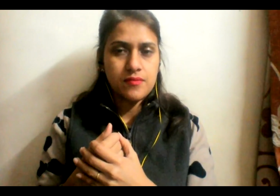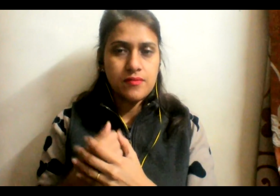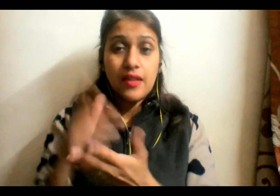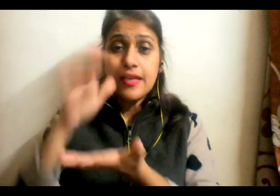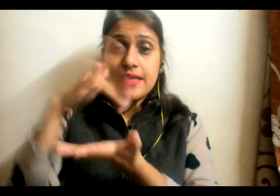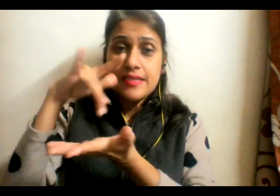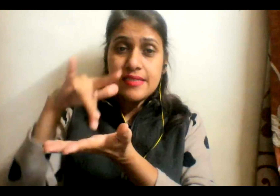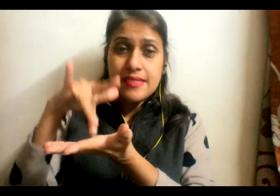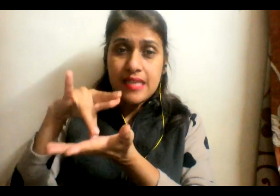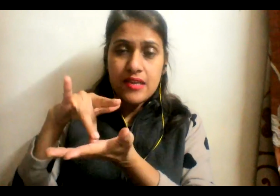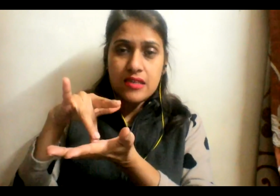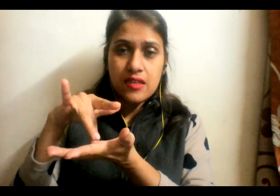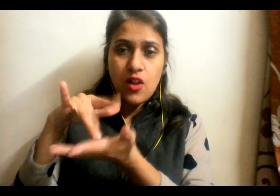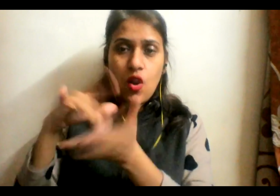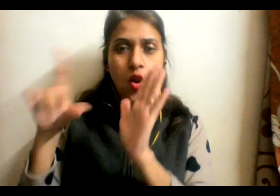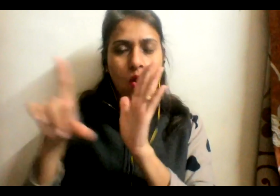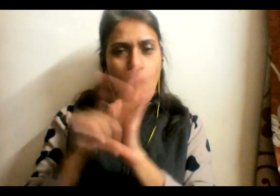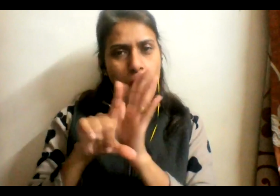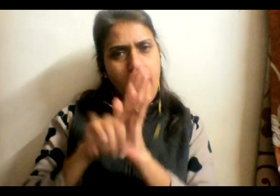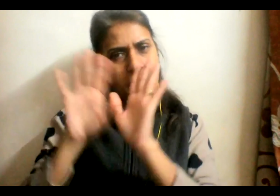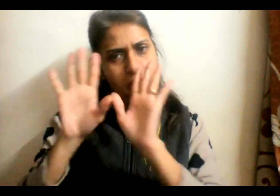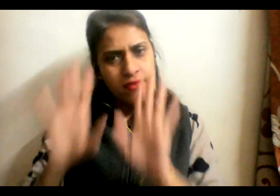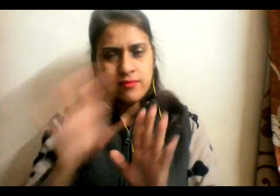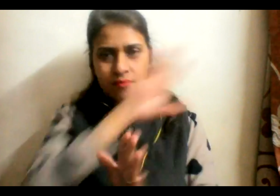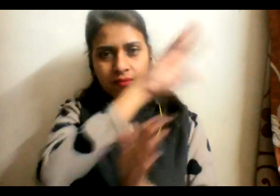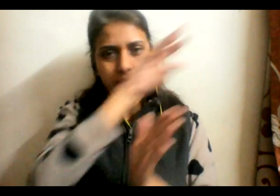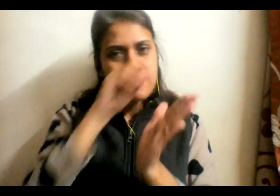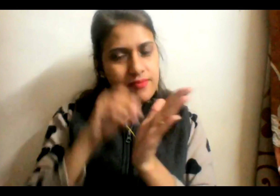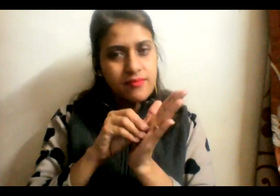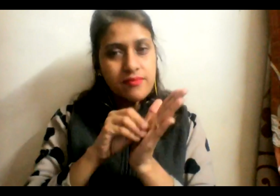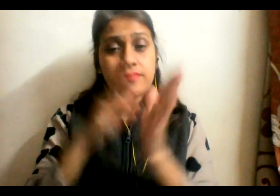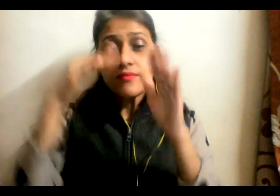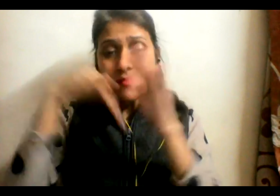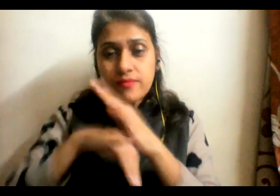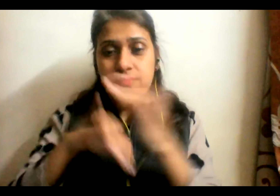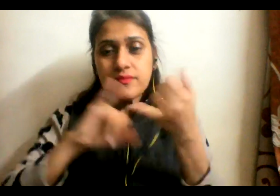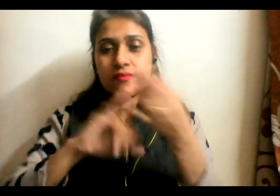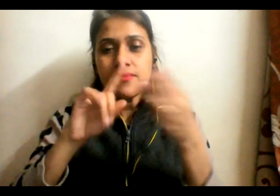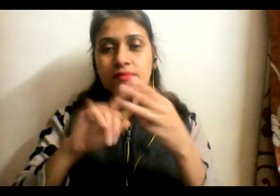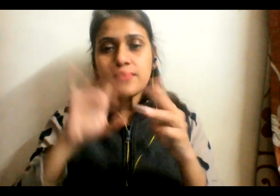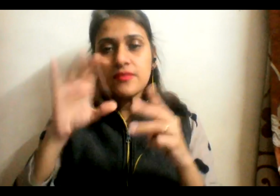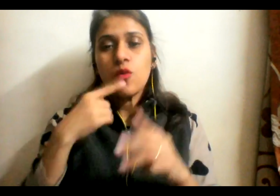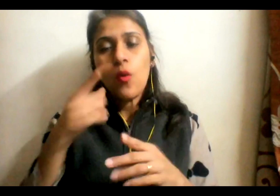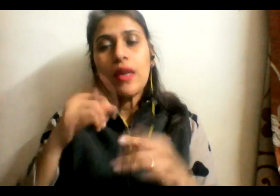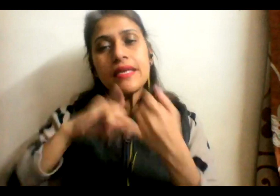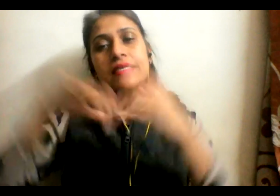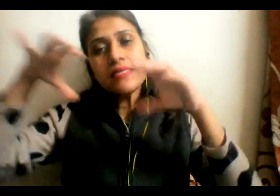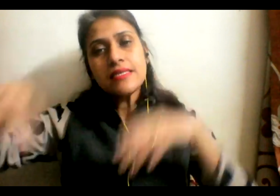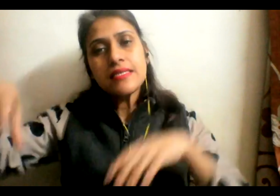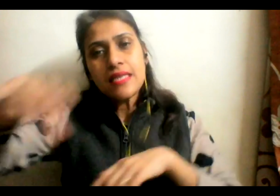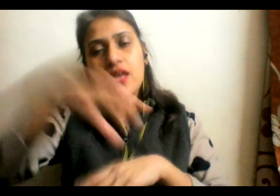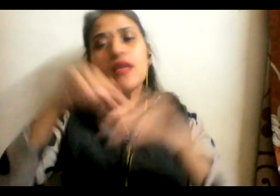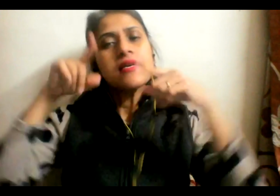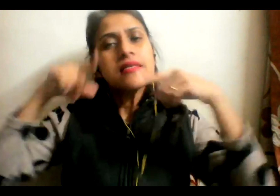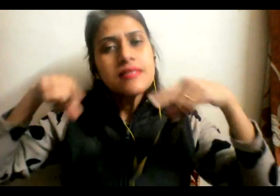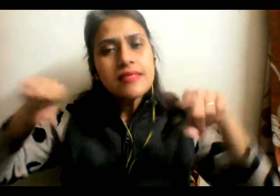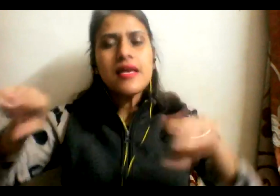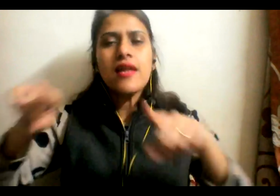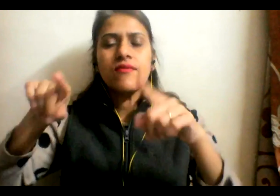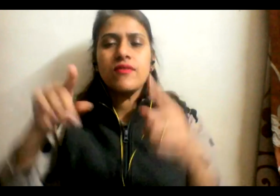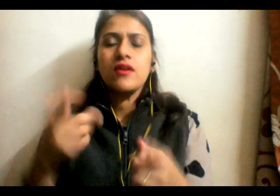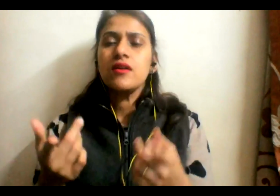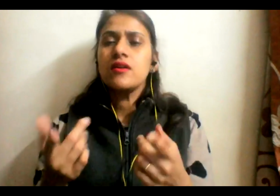is as it is, but the law has certain sections which gives power to the state to promulgate rules or to notify